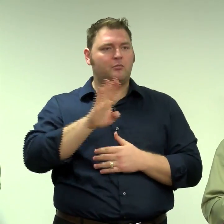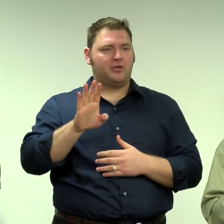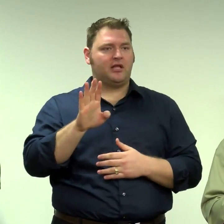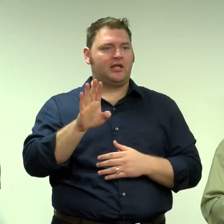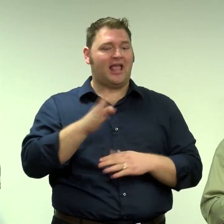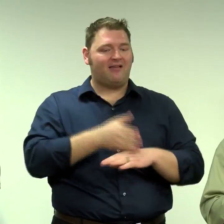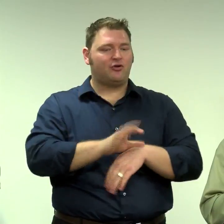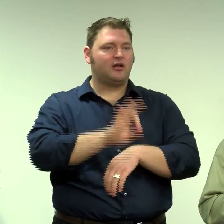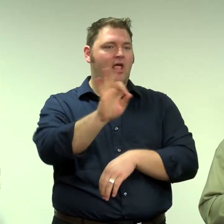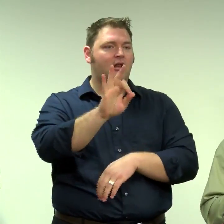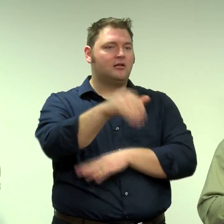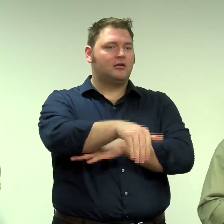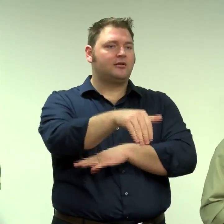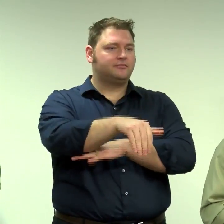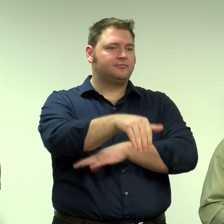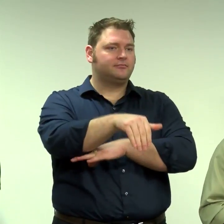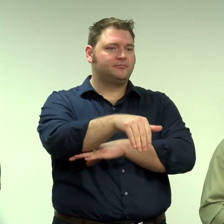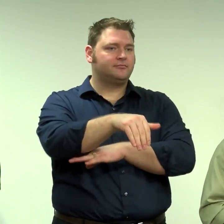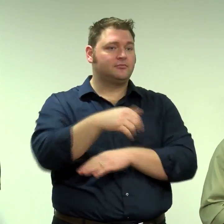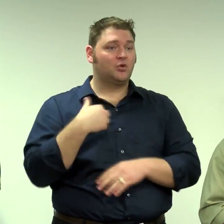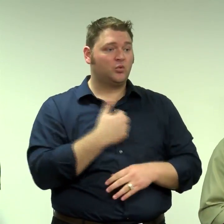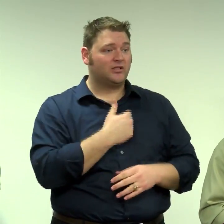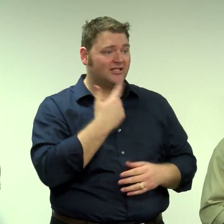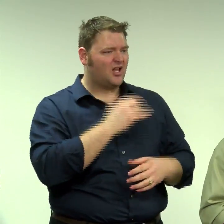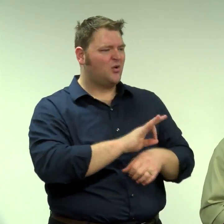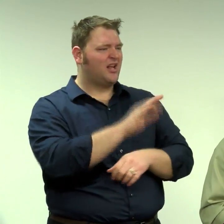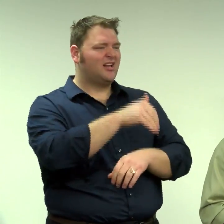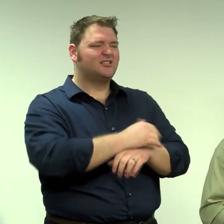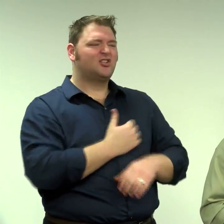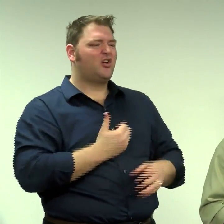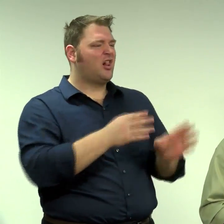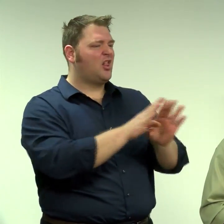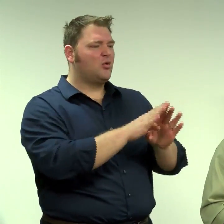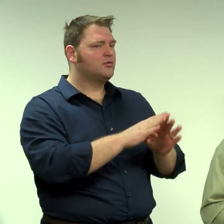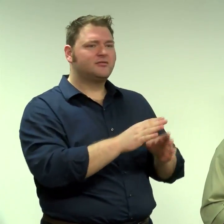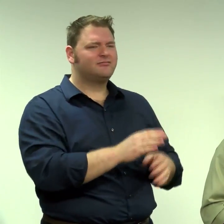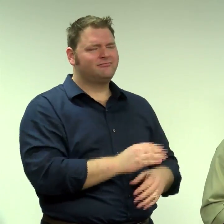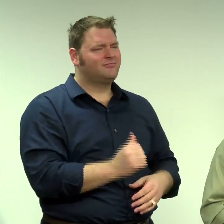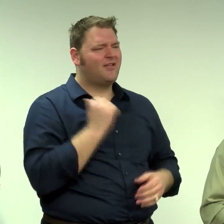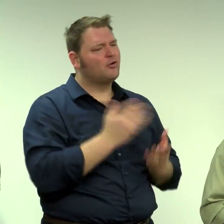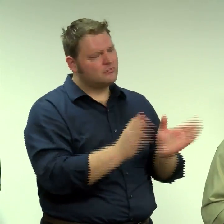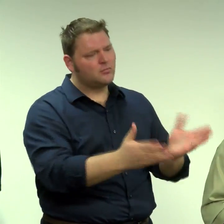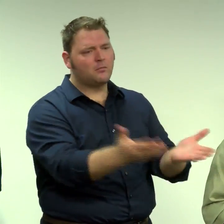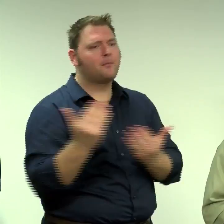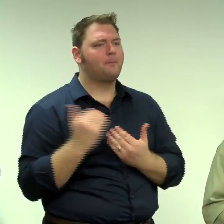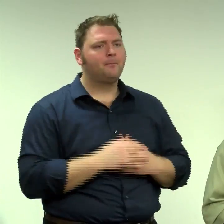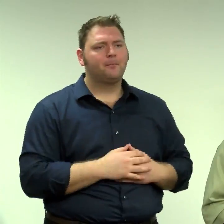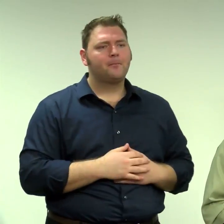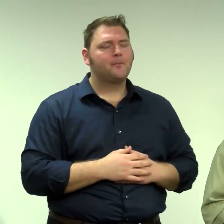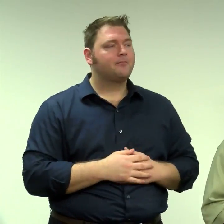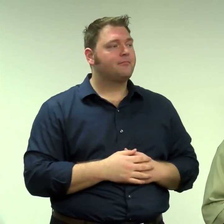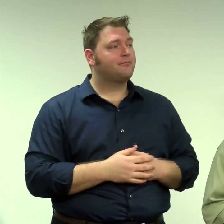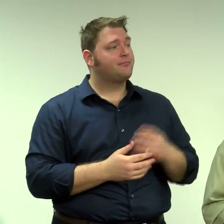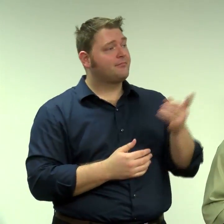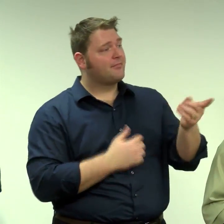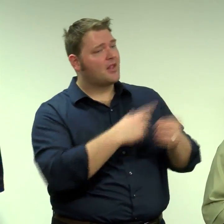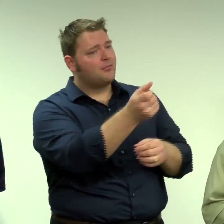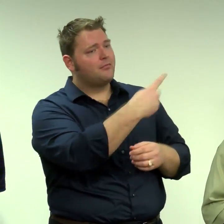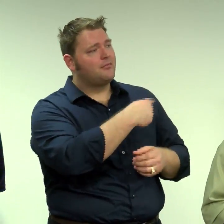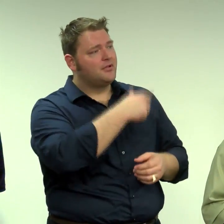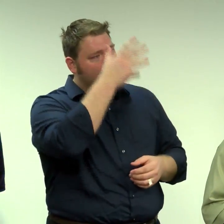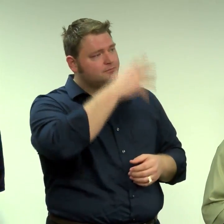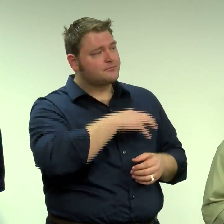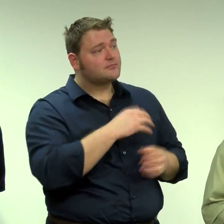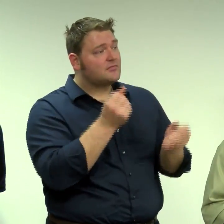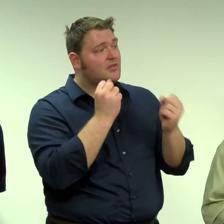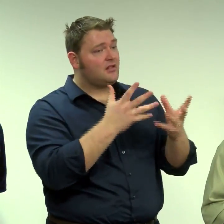o'clock last night. We were not going to turn anybody away. Let me ask you a big picture. Sure. A lot of safety officials